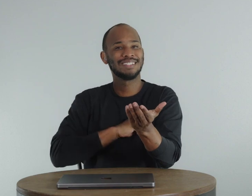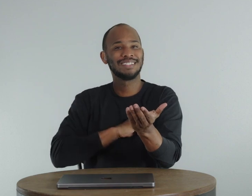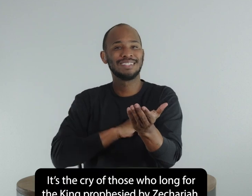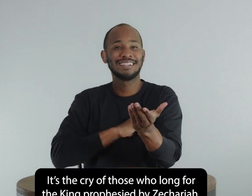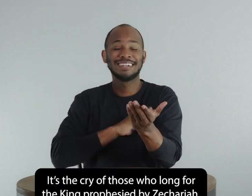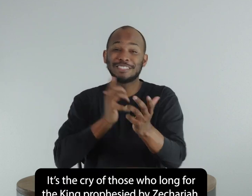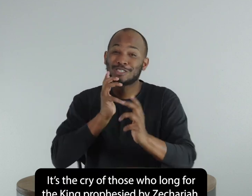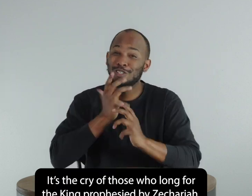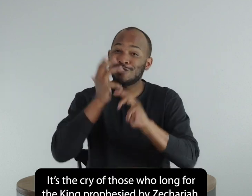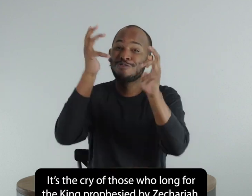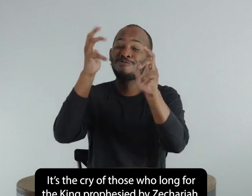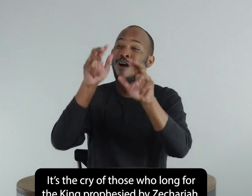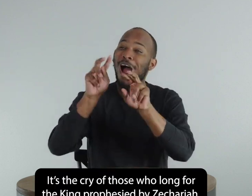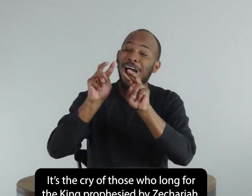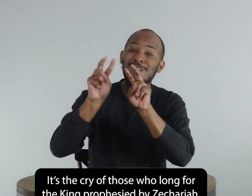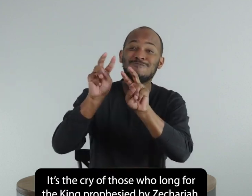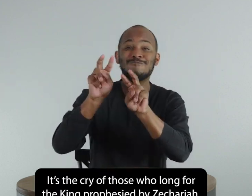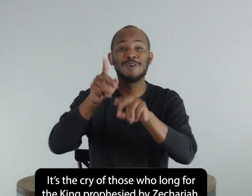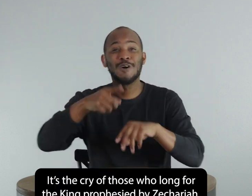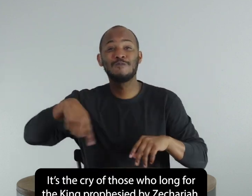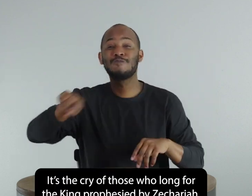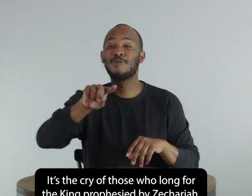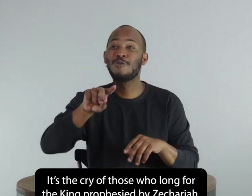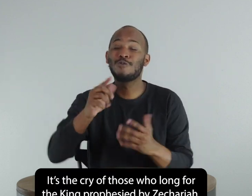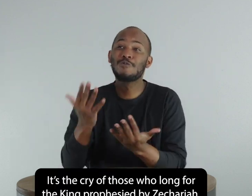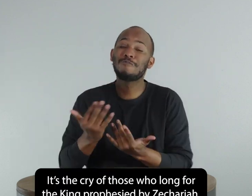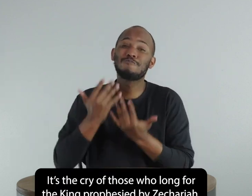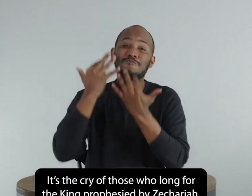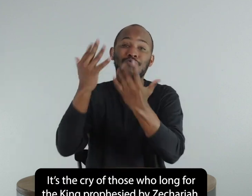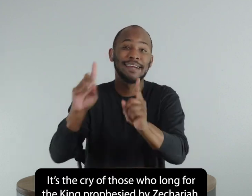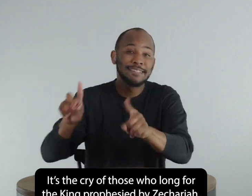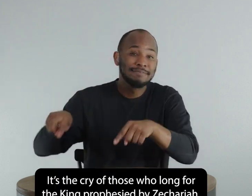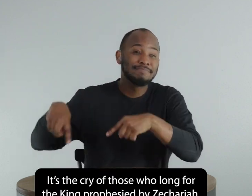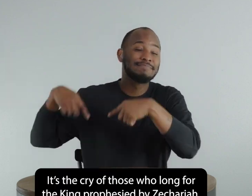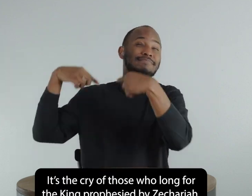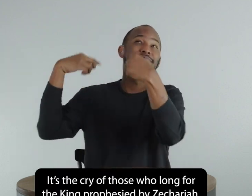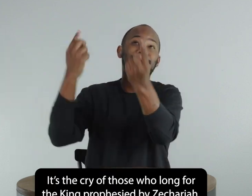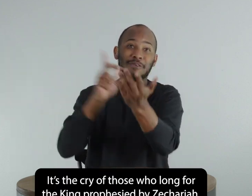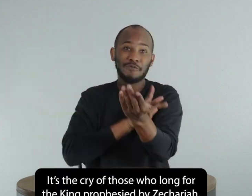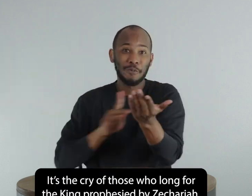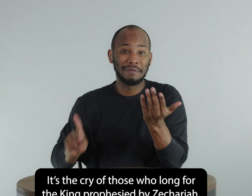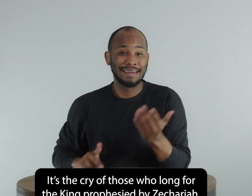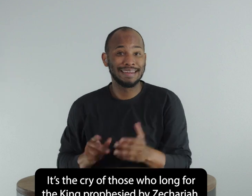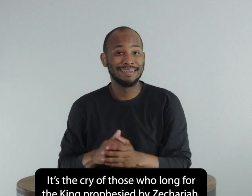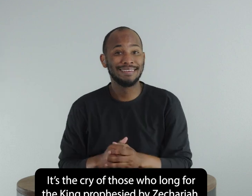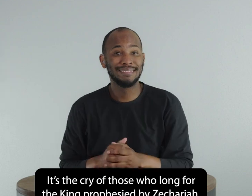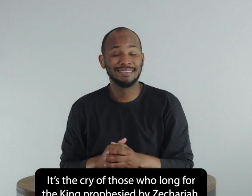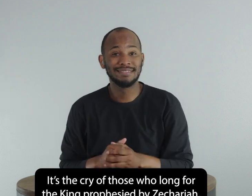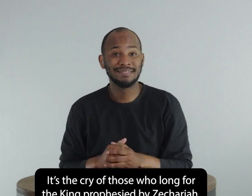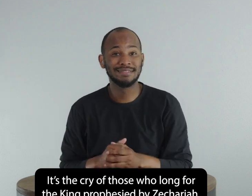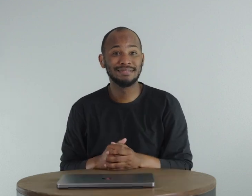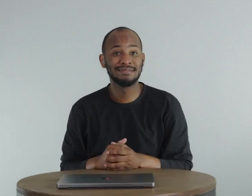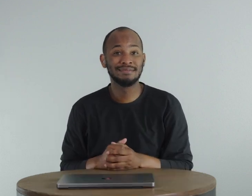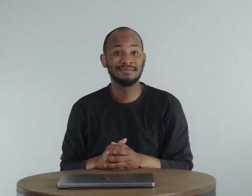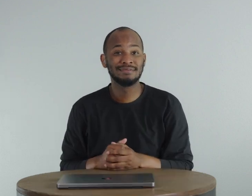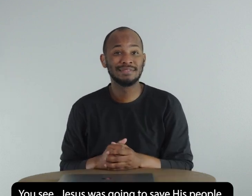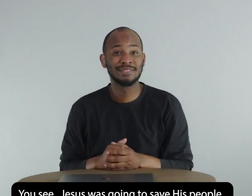the cry of those who long for the king prophesied by Zechariah. You